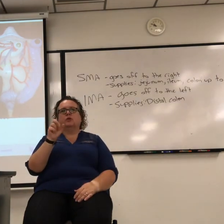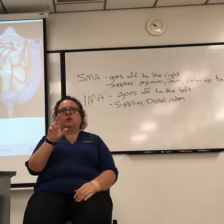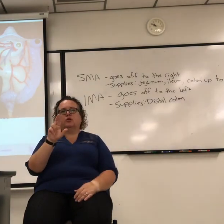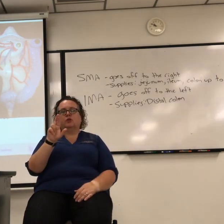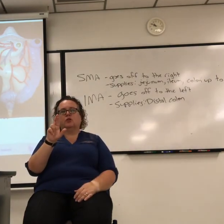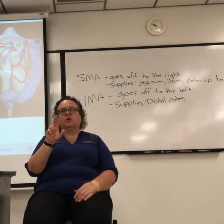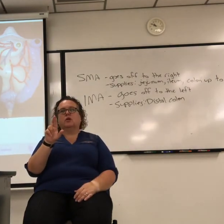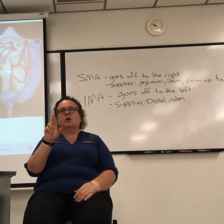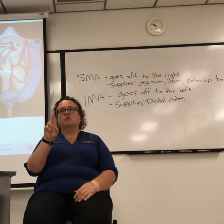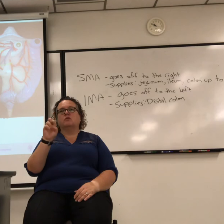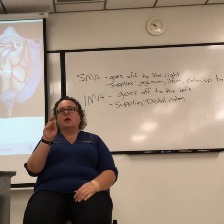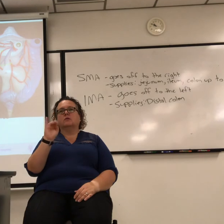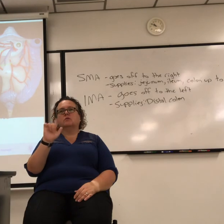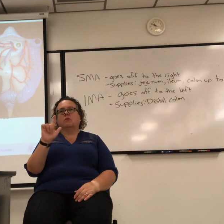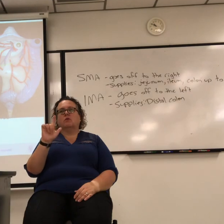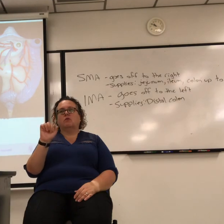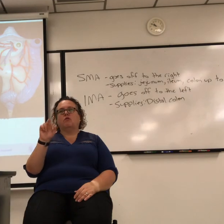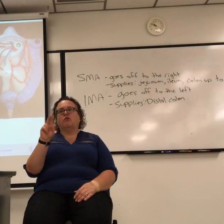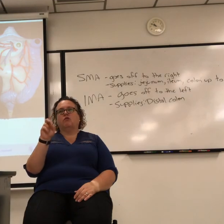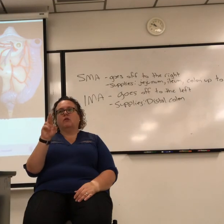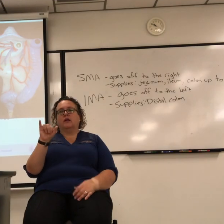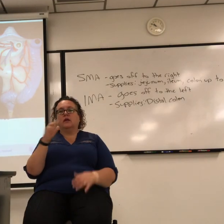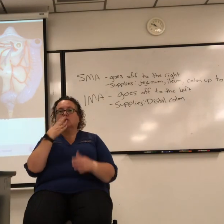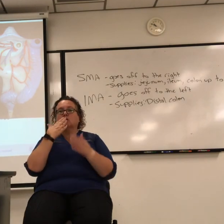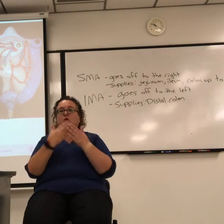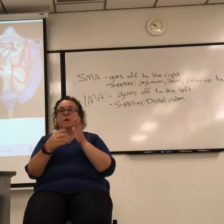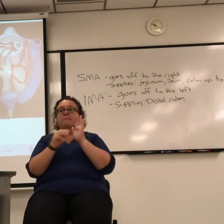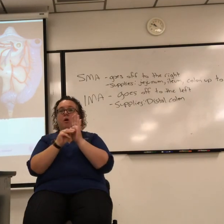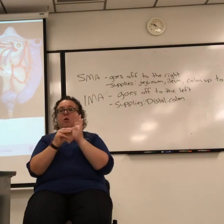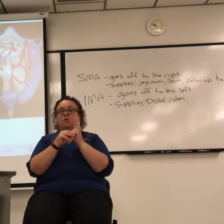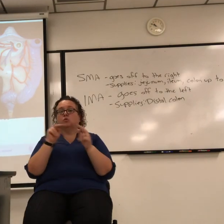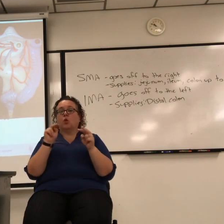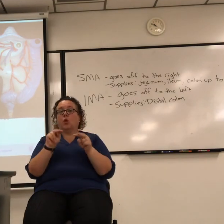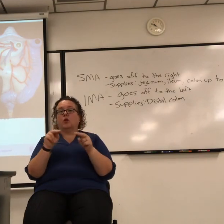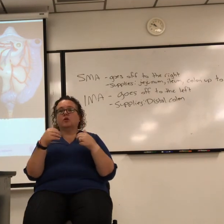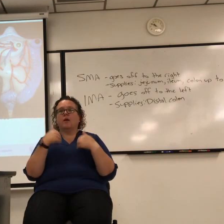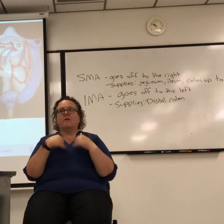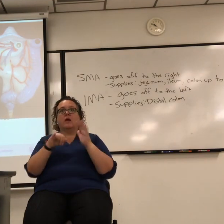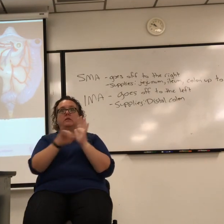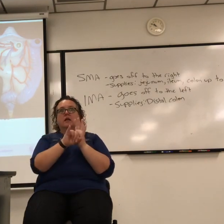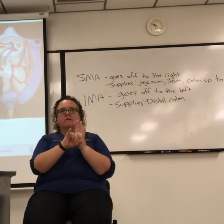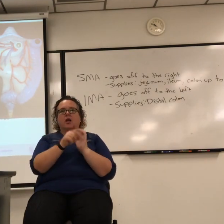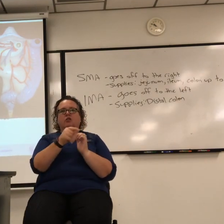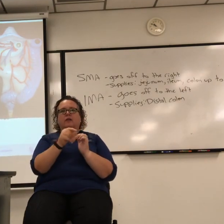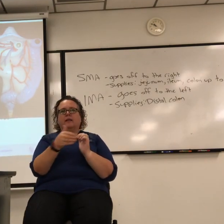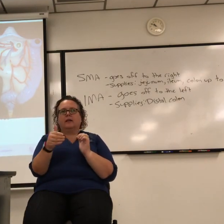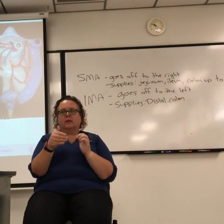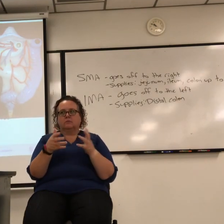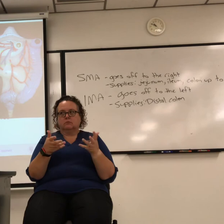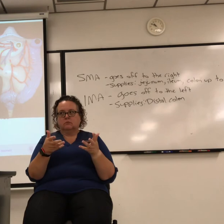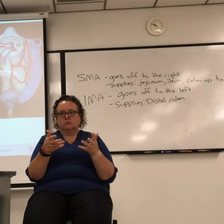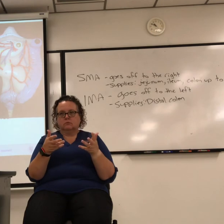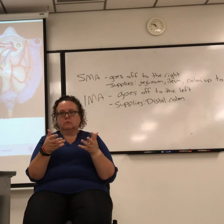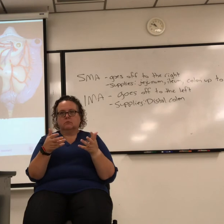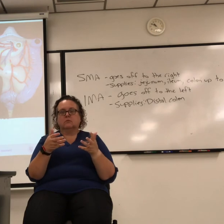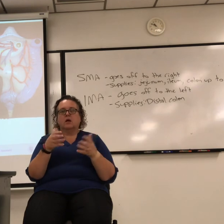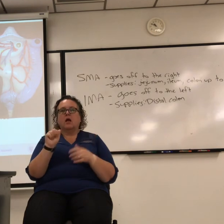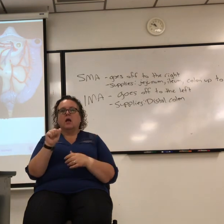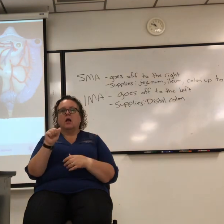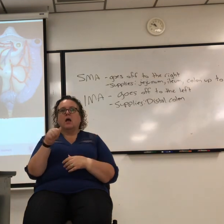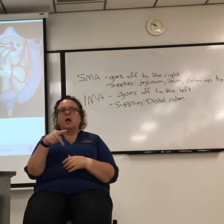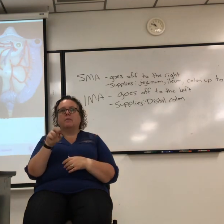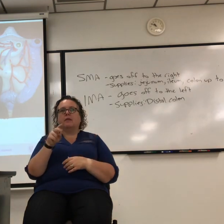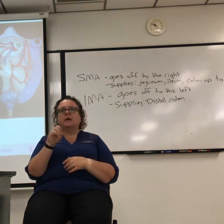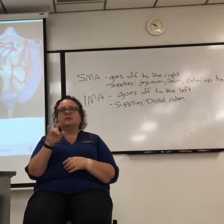this is a good model to take a look at because you got identified, green thing. The vermiform appendix is